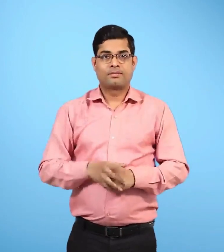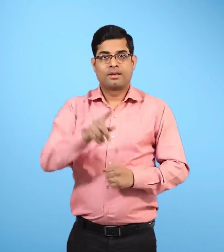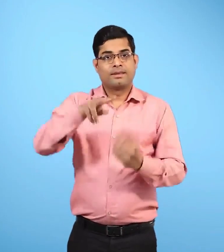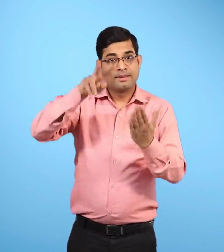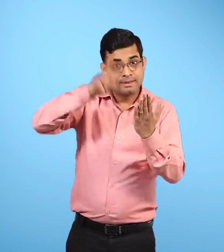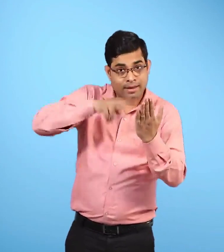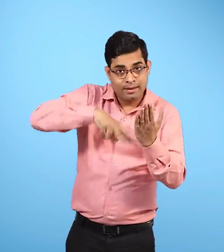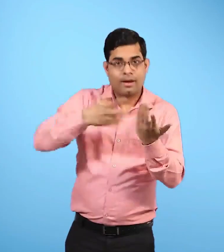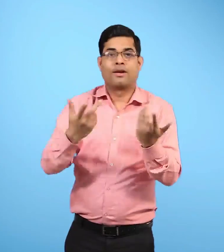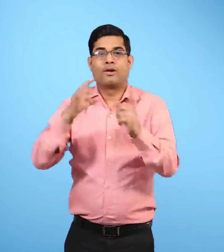Let's read and do.